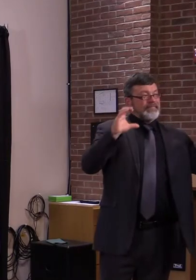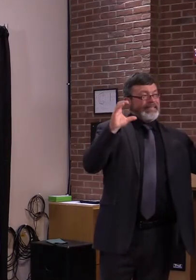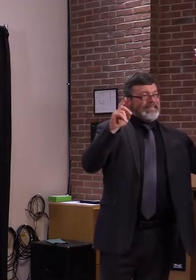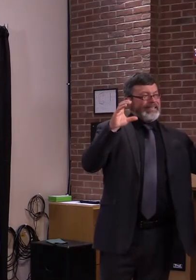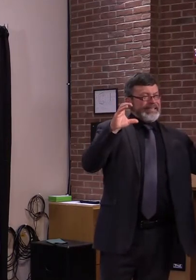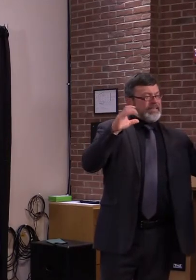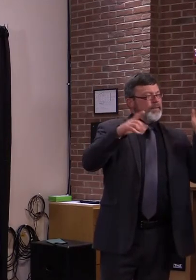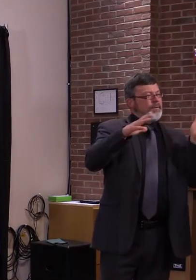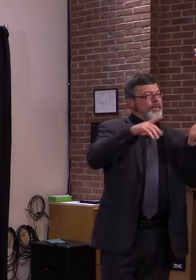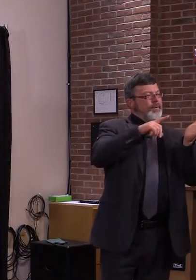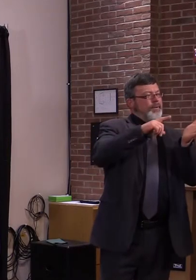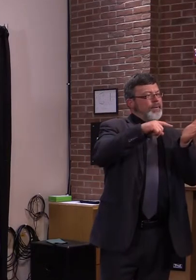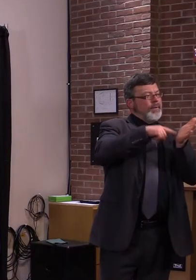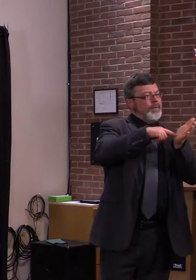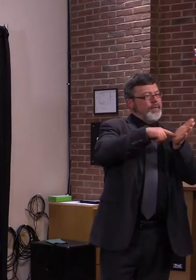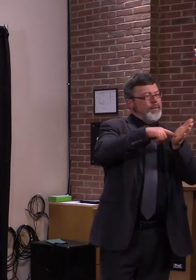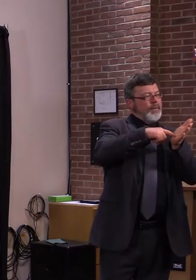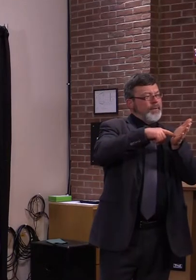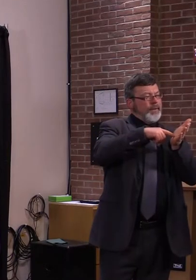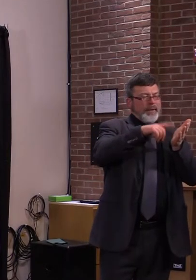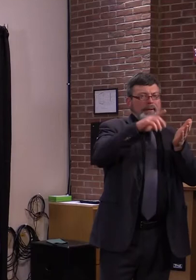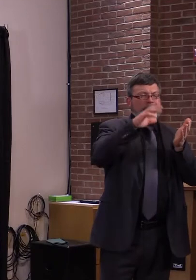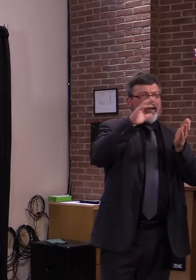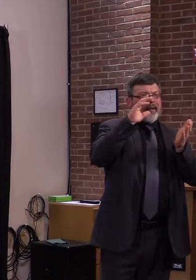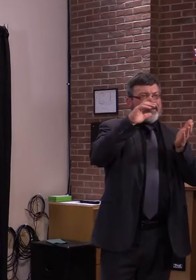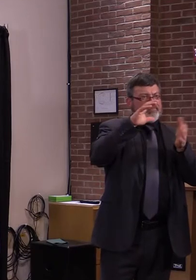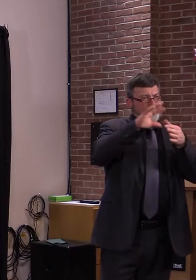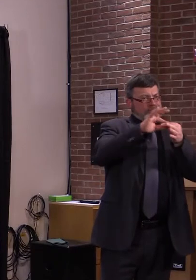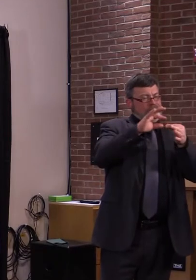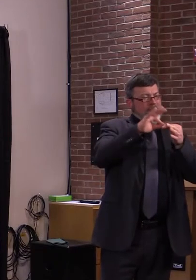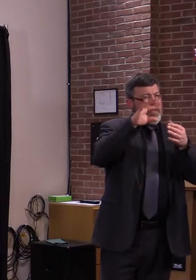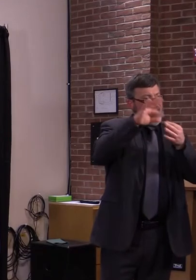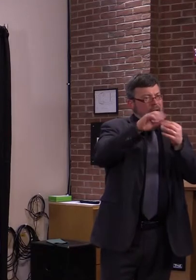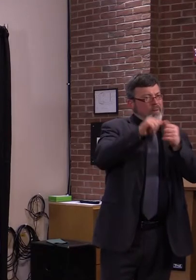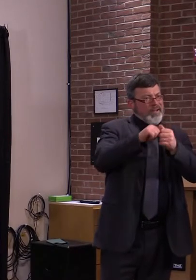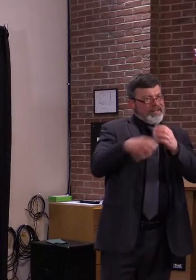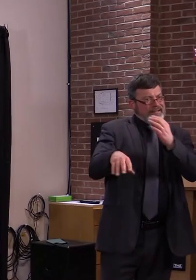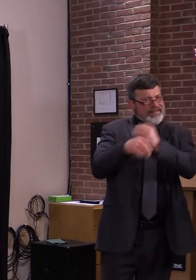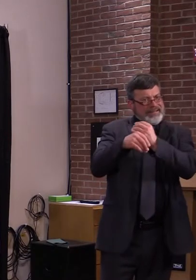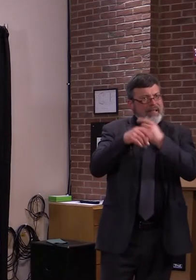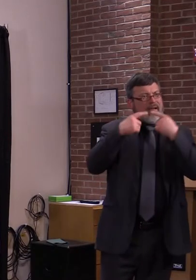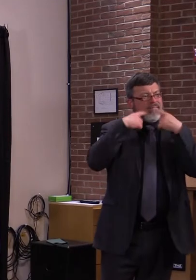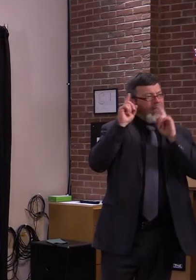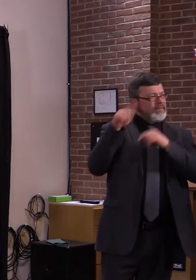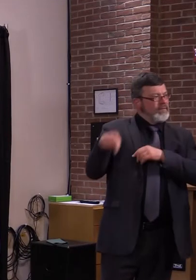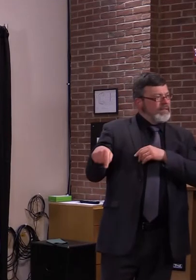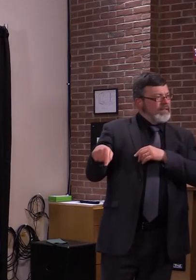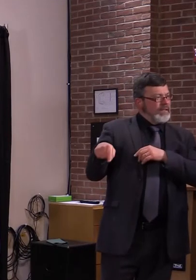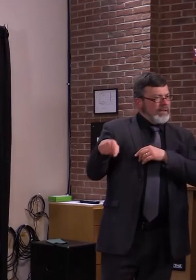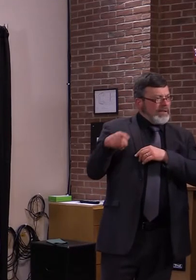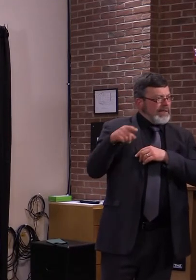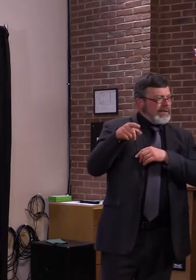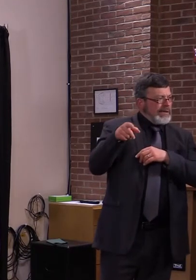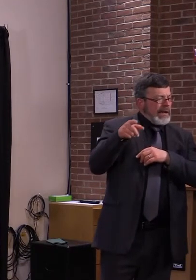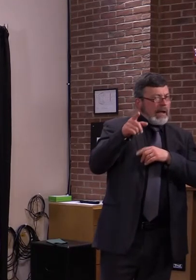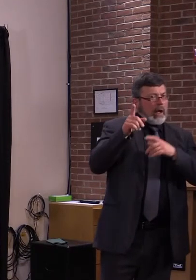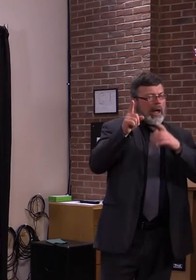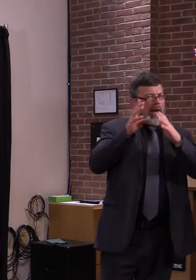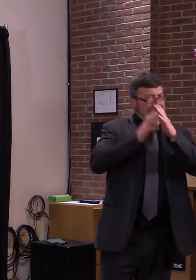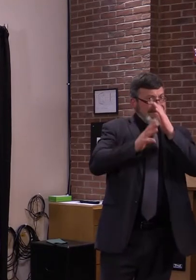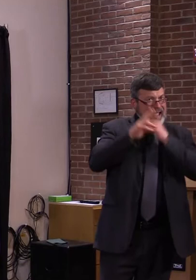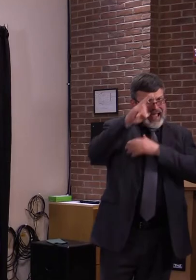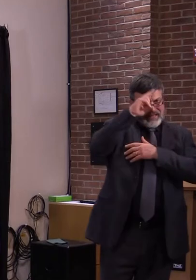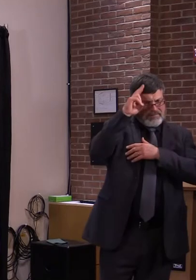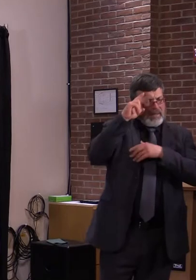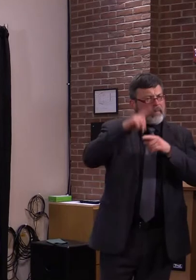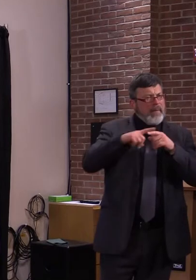booster effectiveness, hospitalizations, things of the like. Has that raised any concerns for you, and has Vermont now